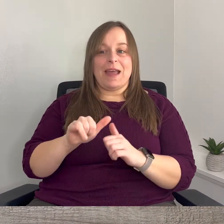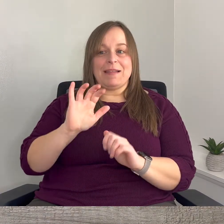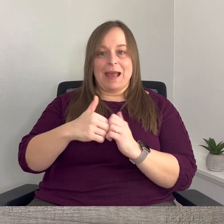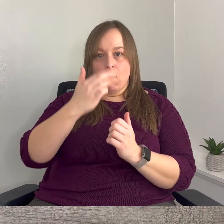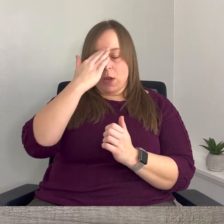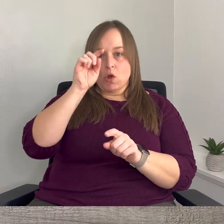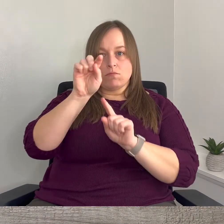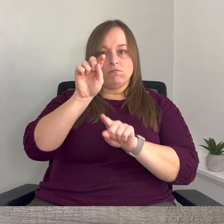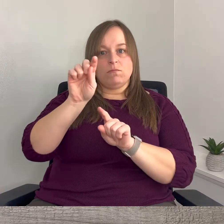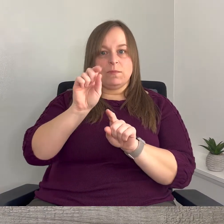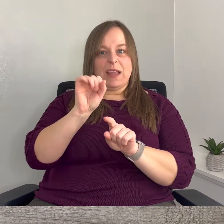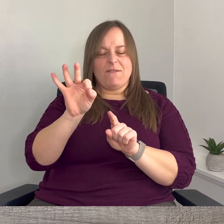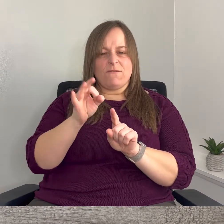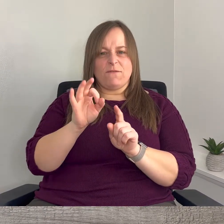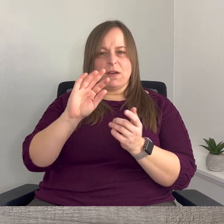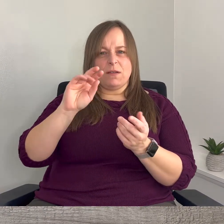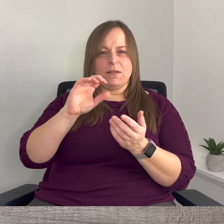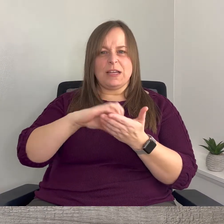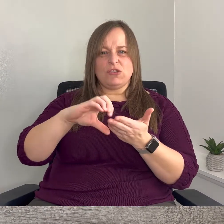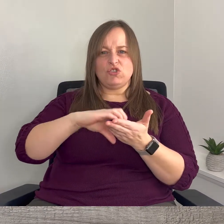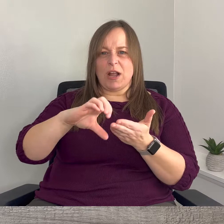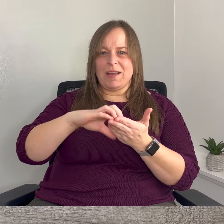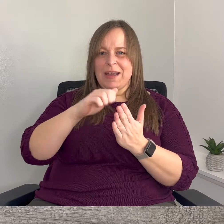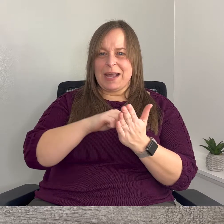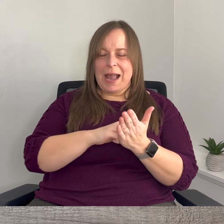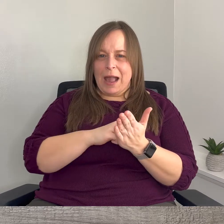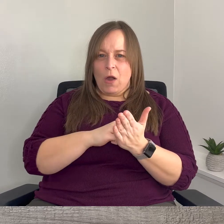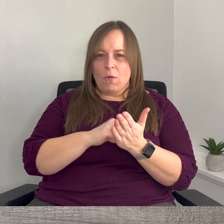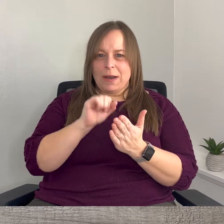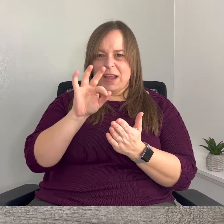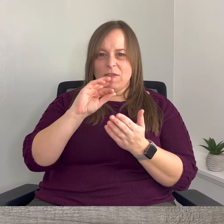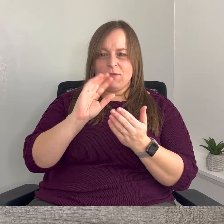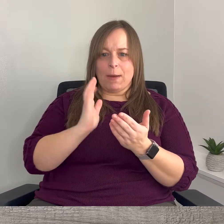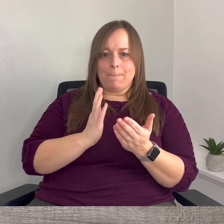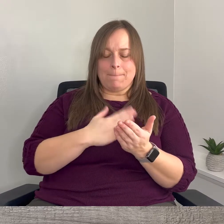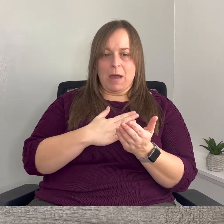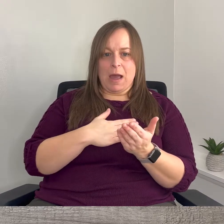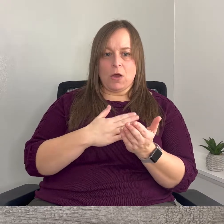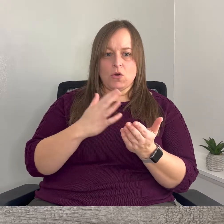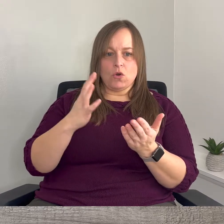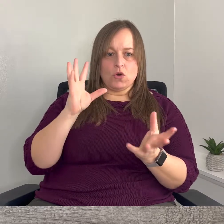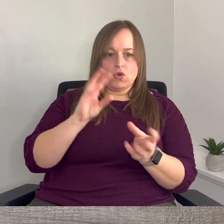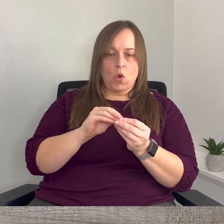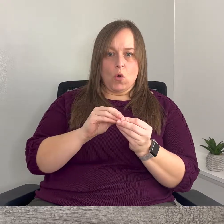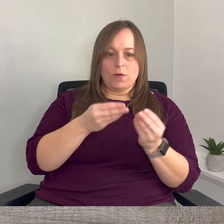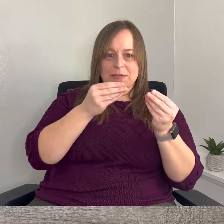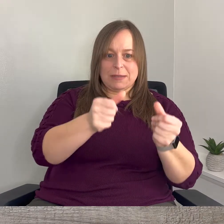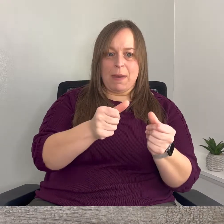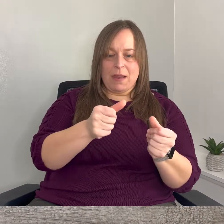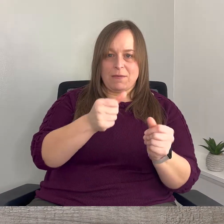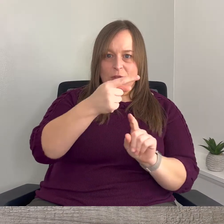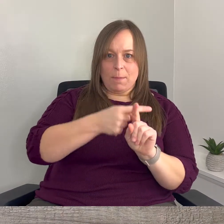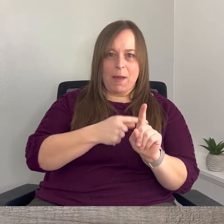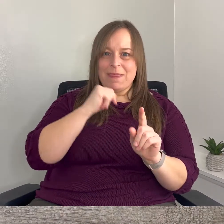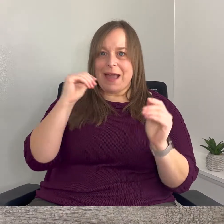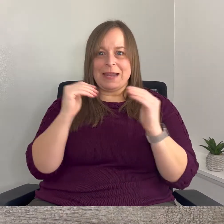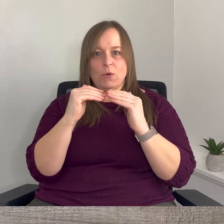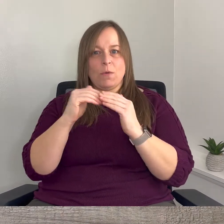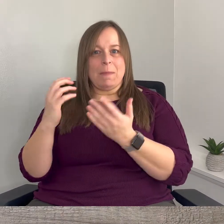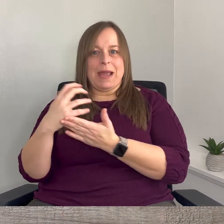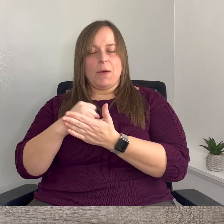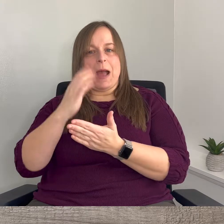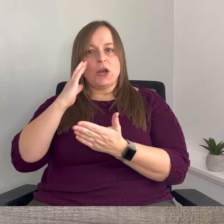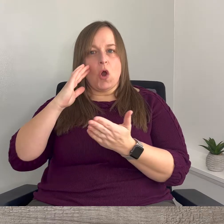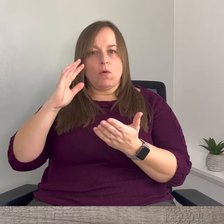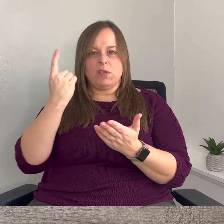$13,989.48. So that's how I know if I'm off, kind of like a checking ledger. If my total monthly spent doesn't